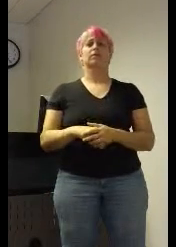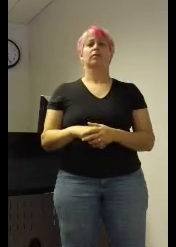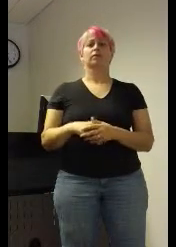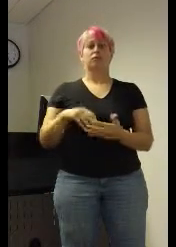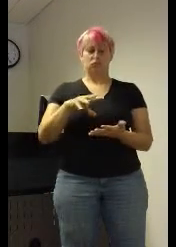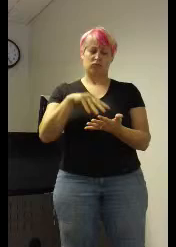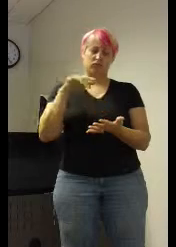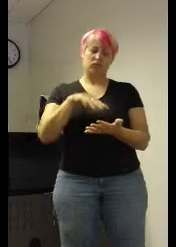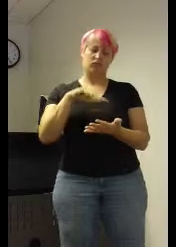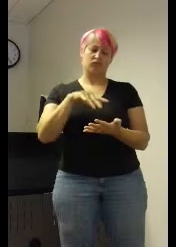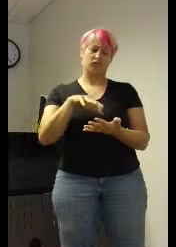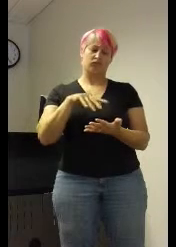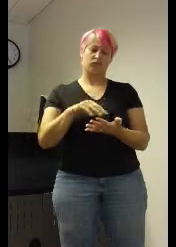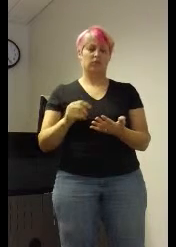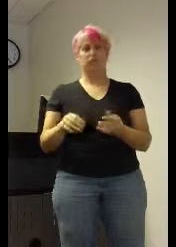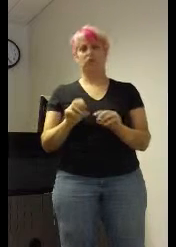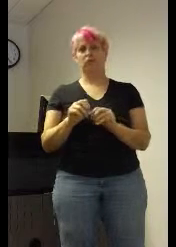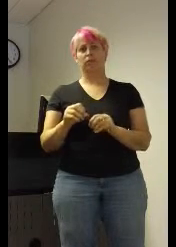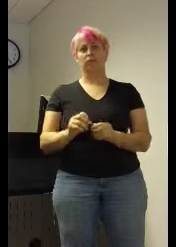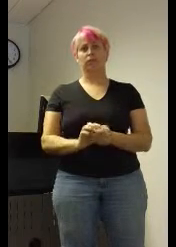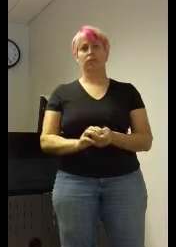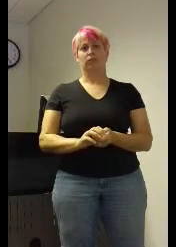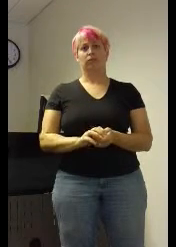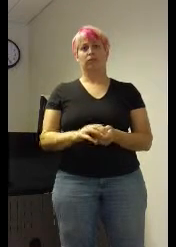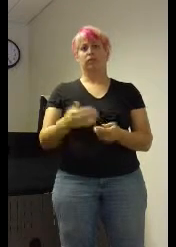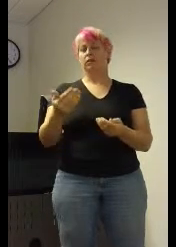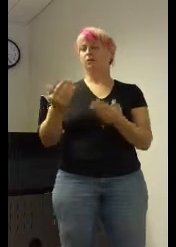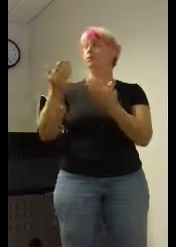things going on in the background so that you can focus on the forefront.